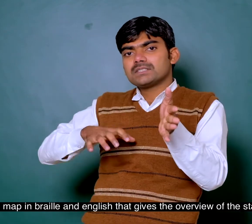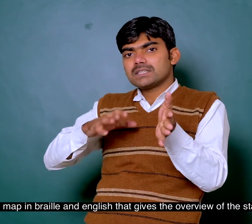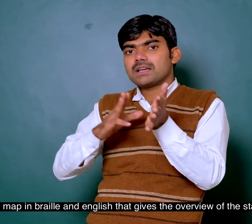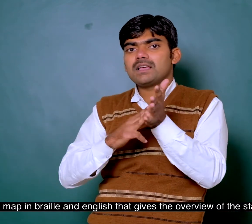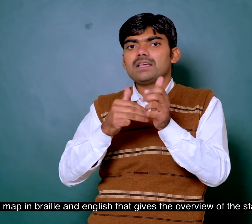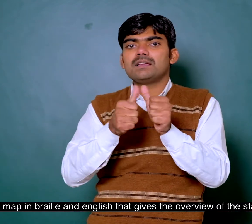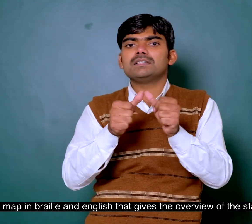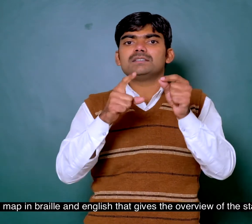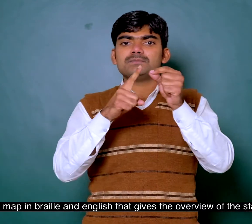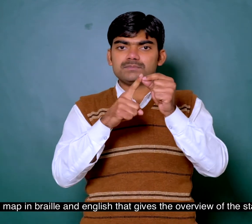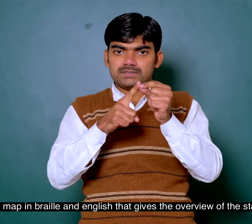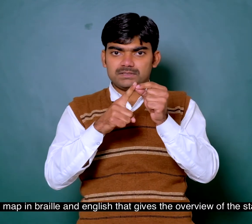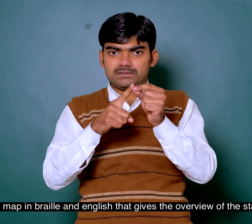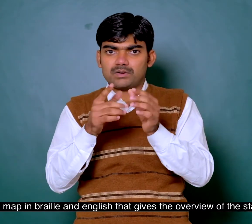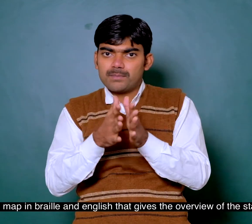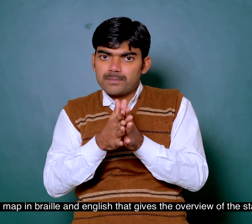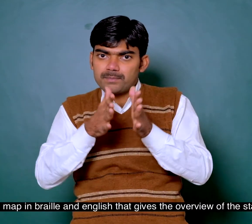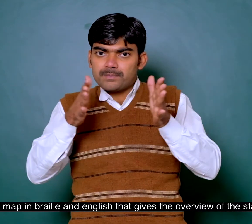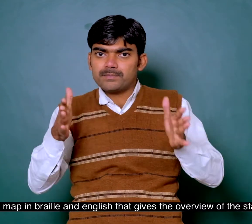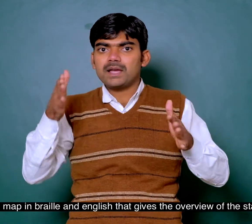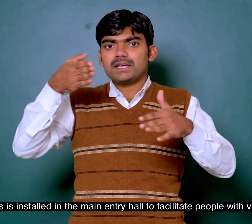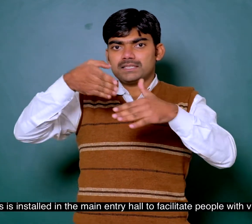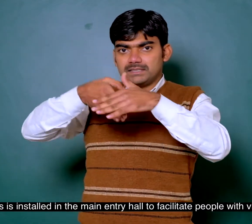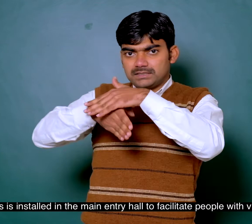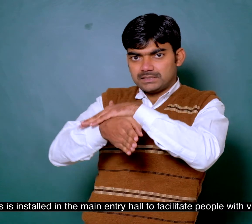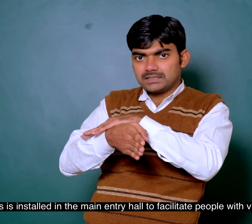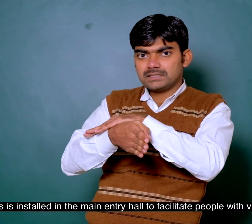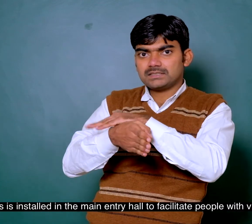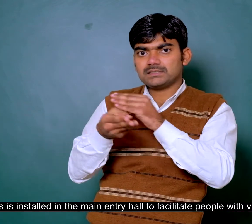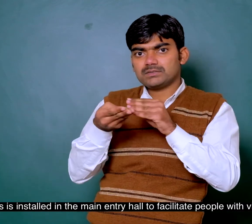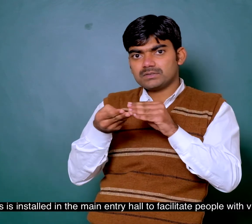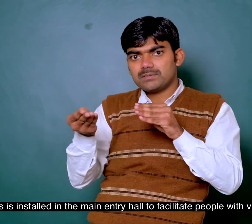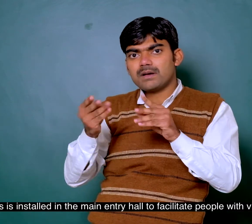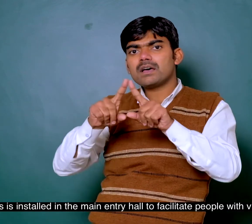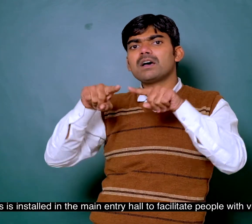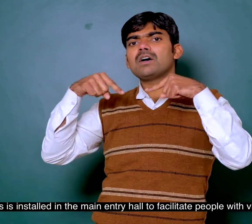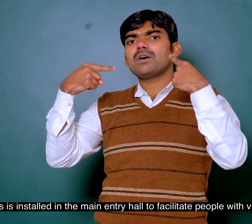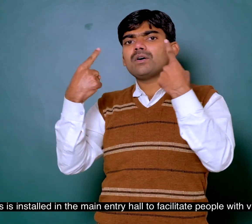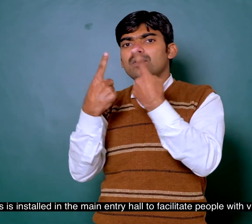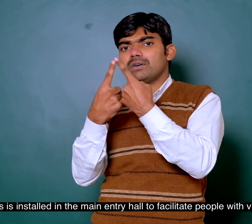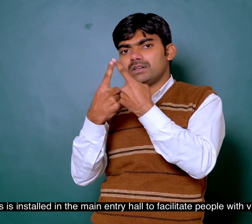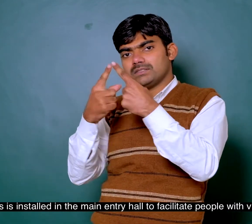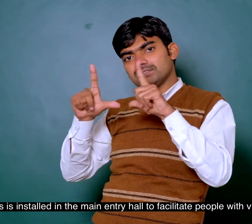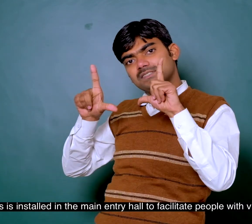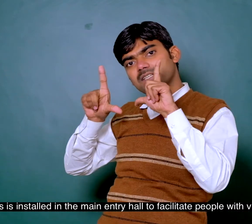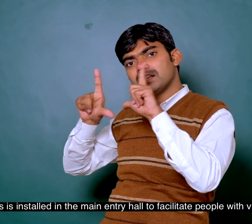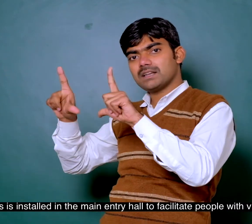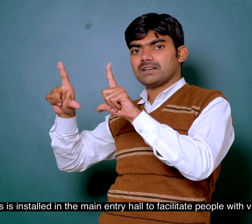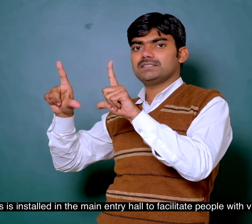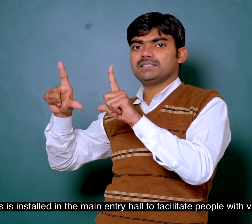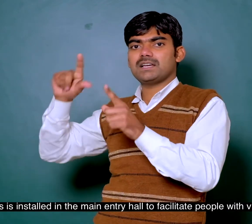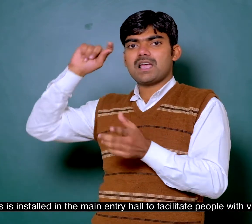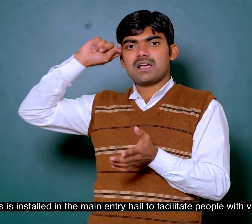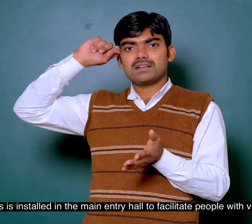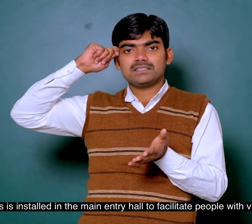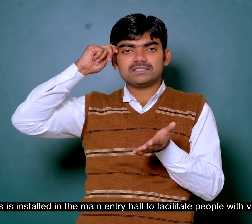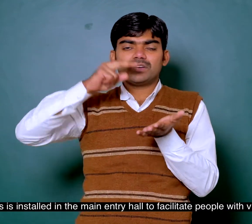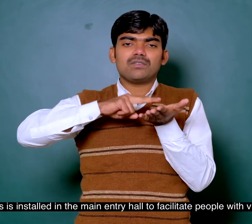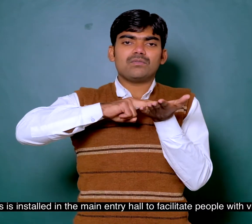the overview of the station premise and facilities is installed in the main entry hall to facilitate